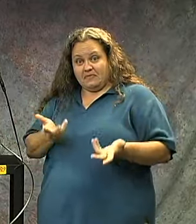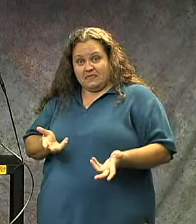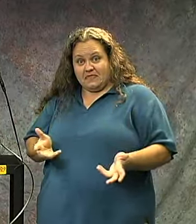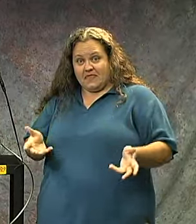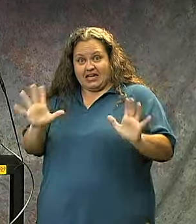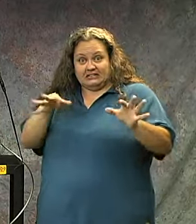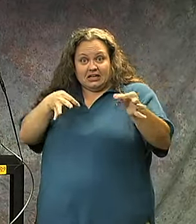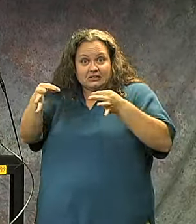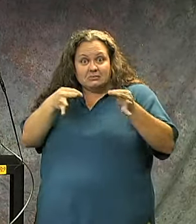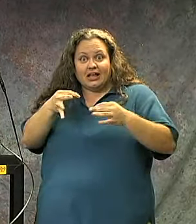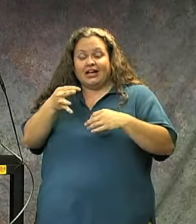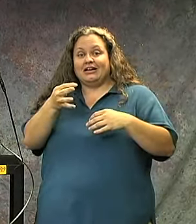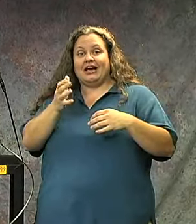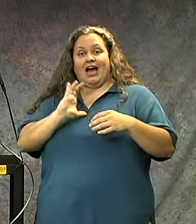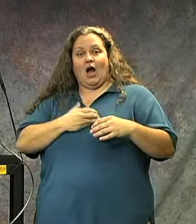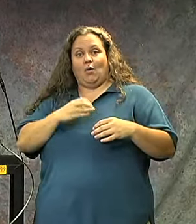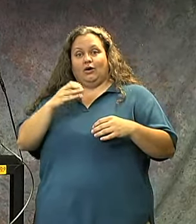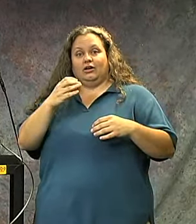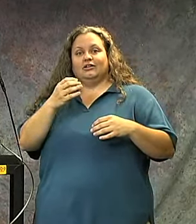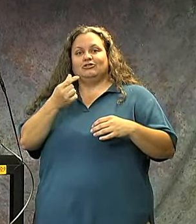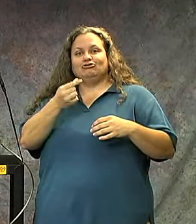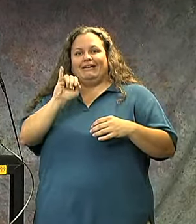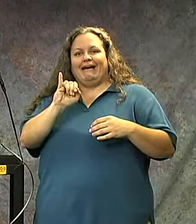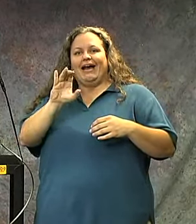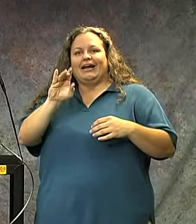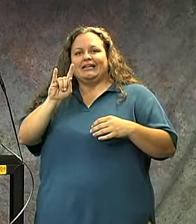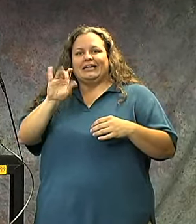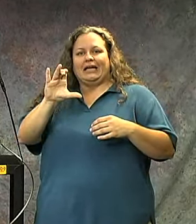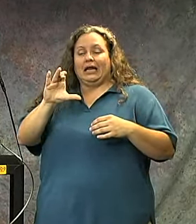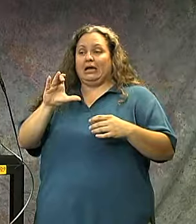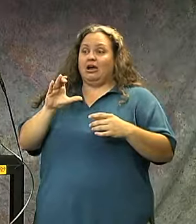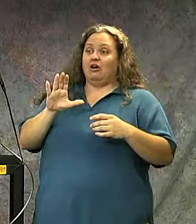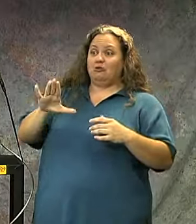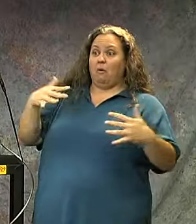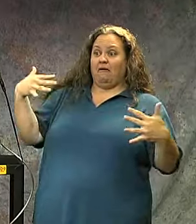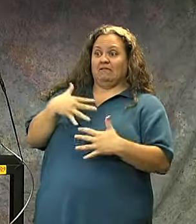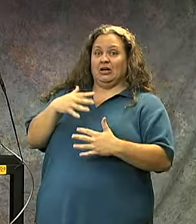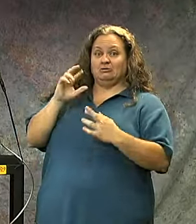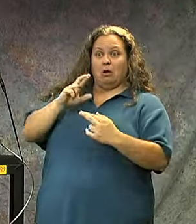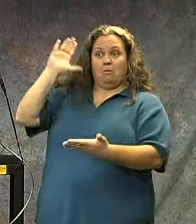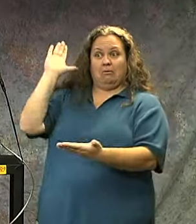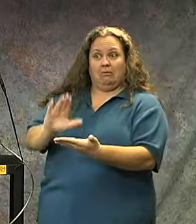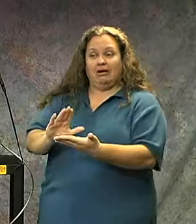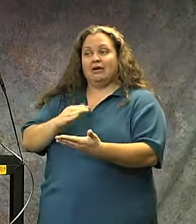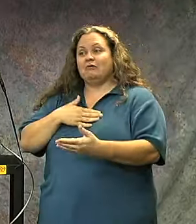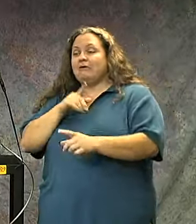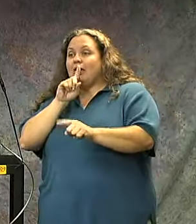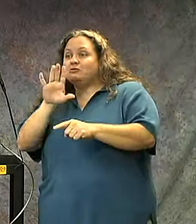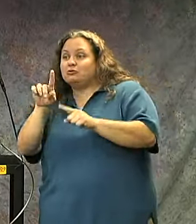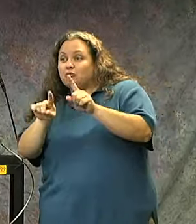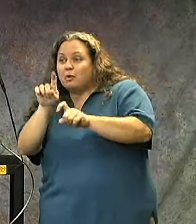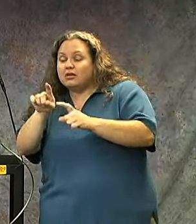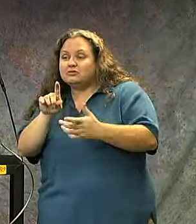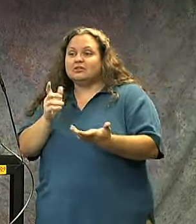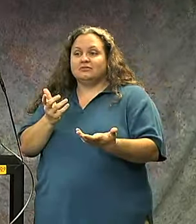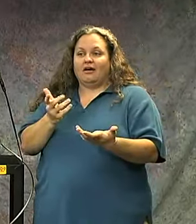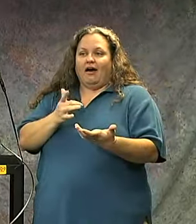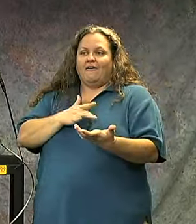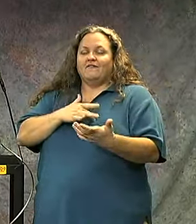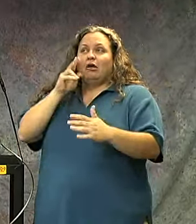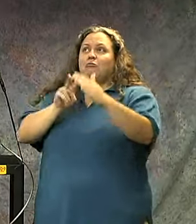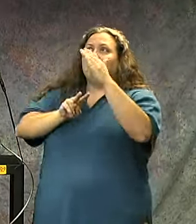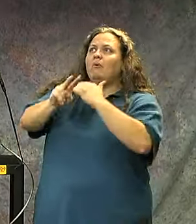GI clinic. I hope this has helped relieve some fears people might have and answered some questions that you may have about what